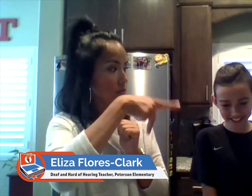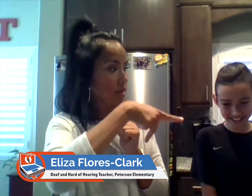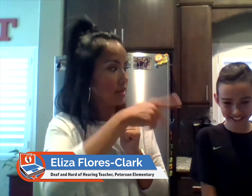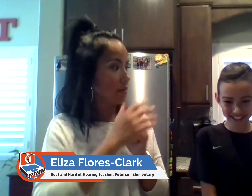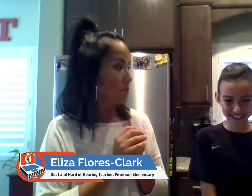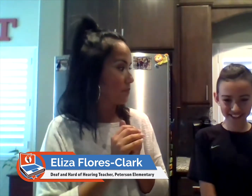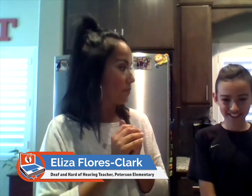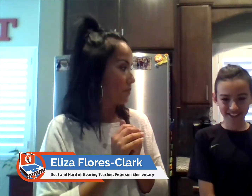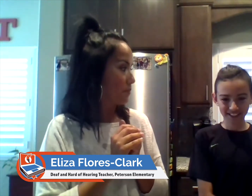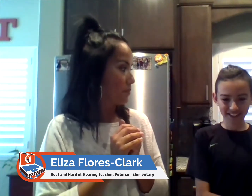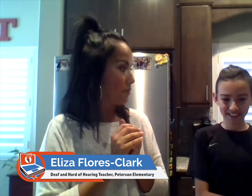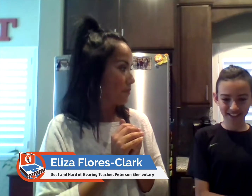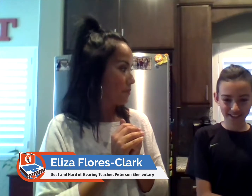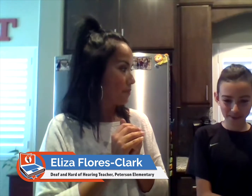P.